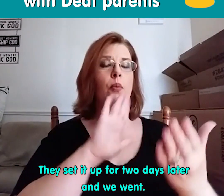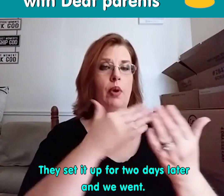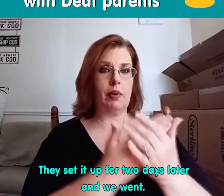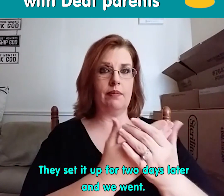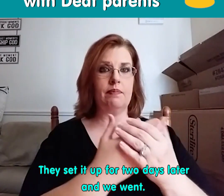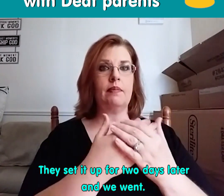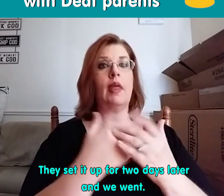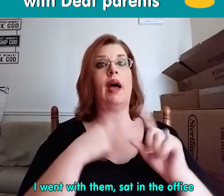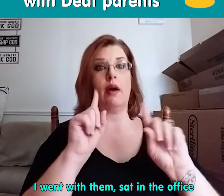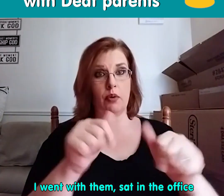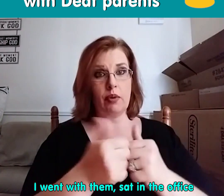mantle